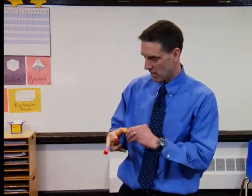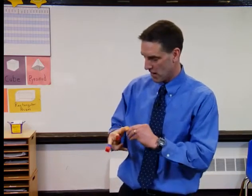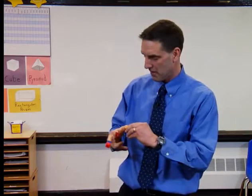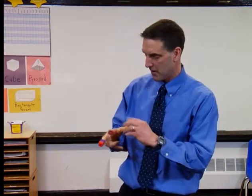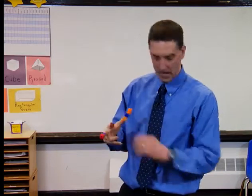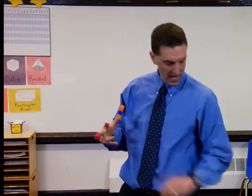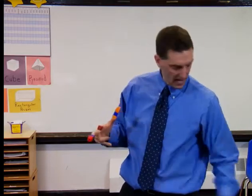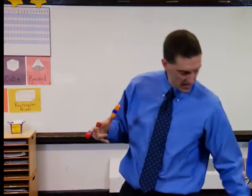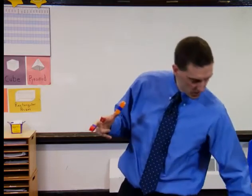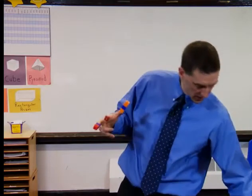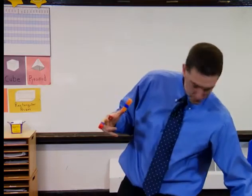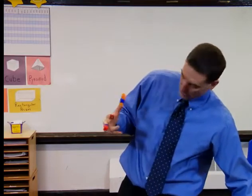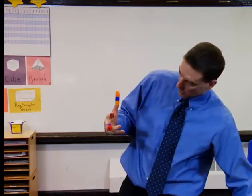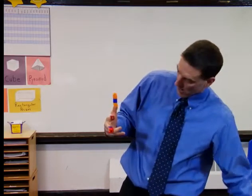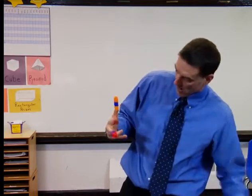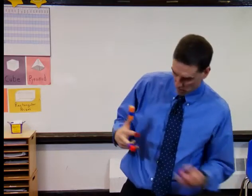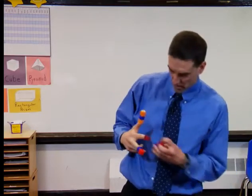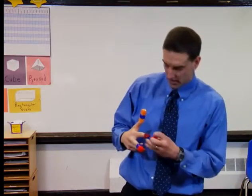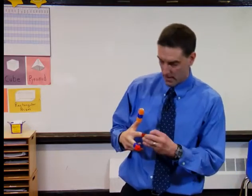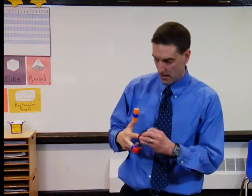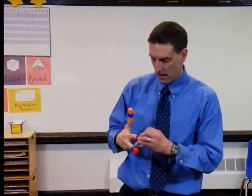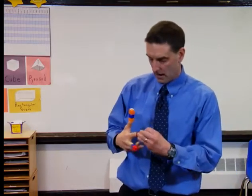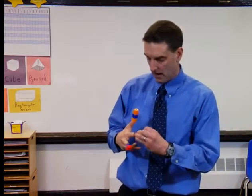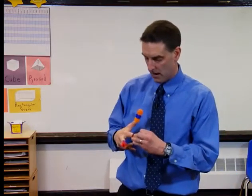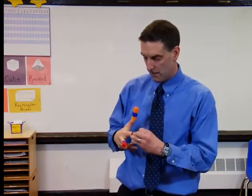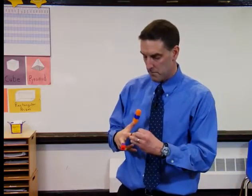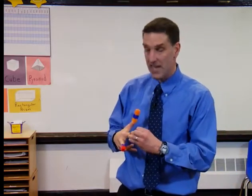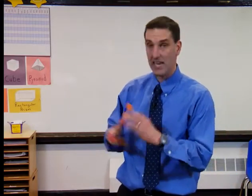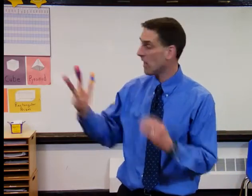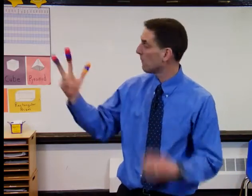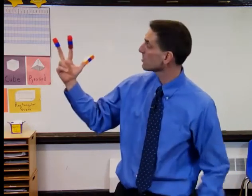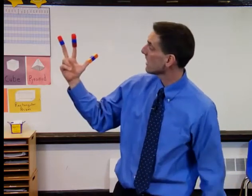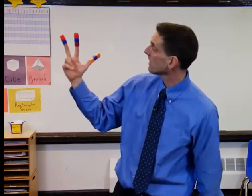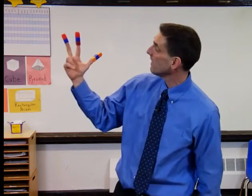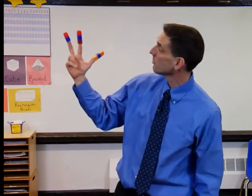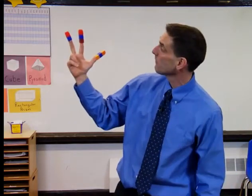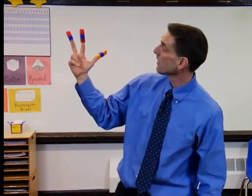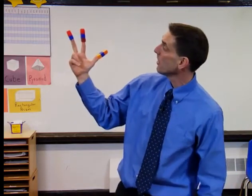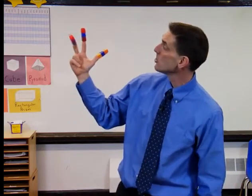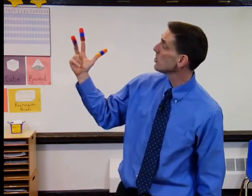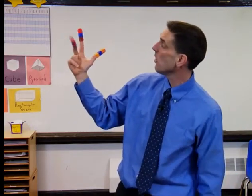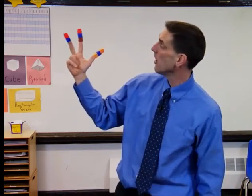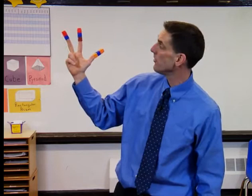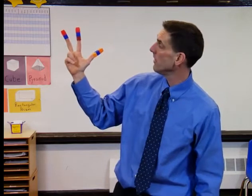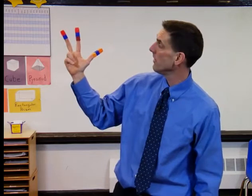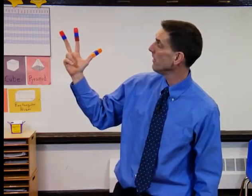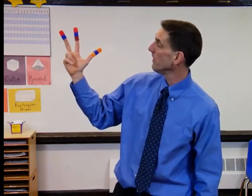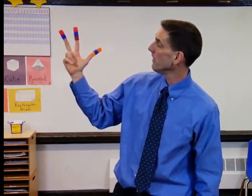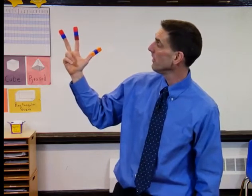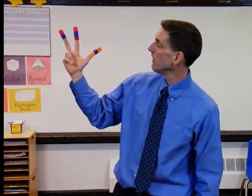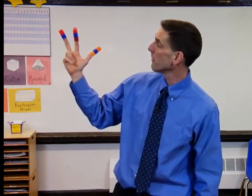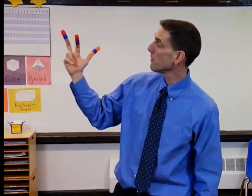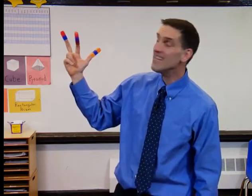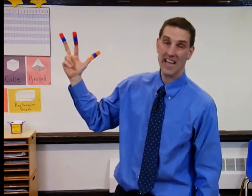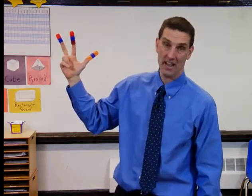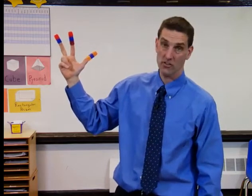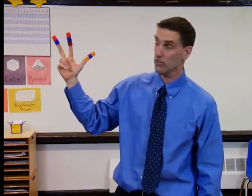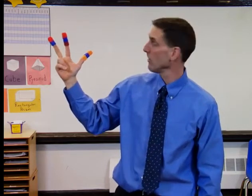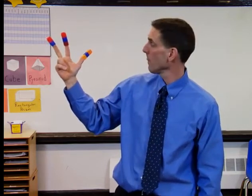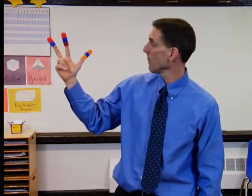top, and you can play around with making numbers like this: 200, 3 tens,